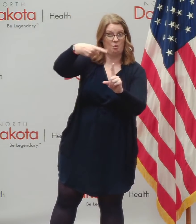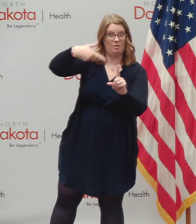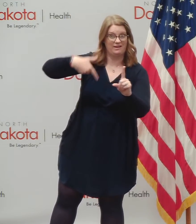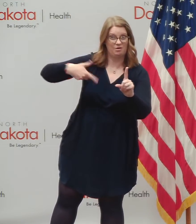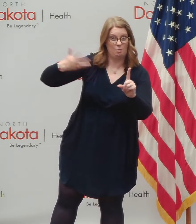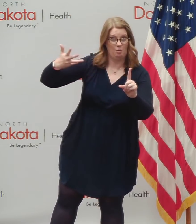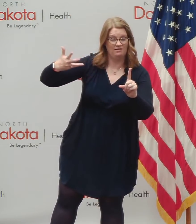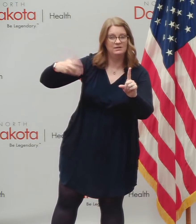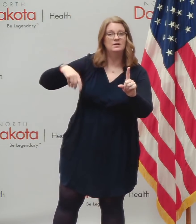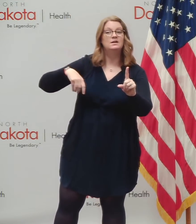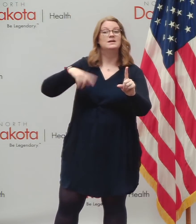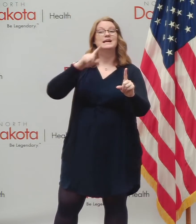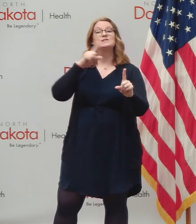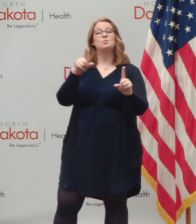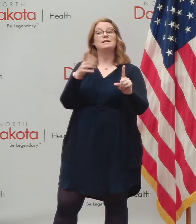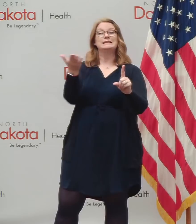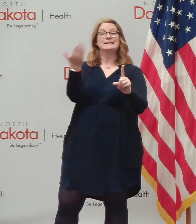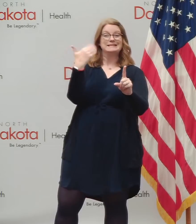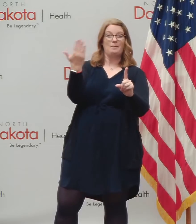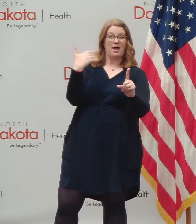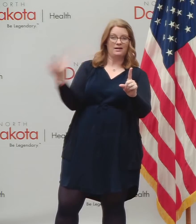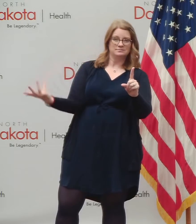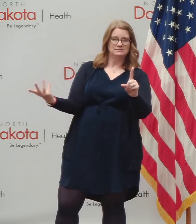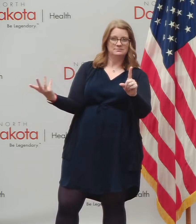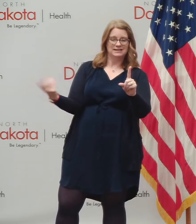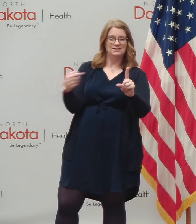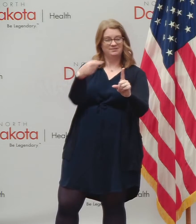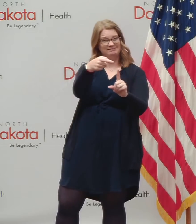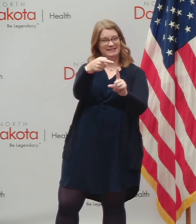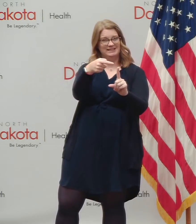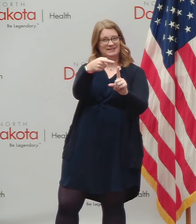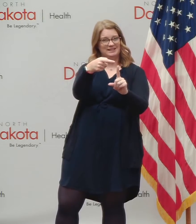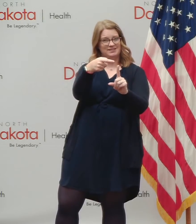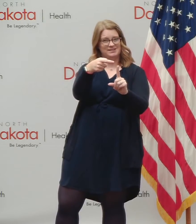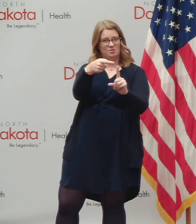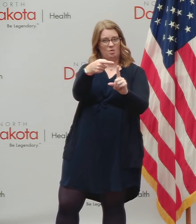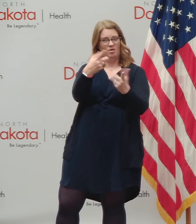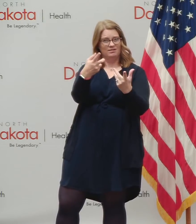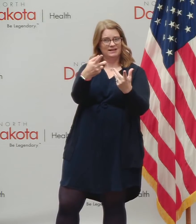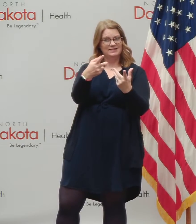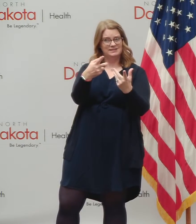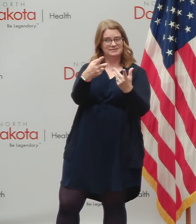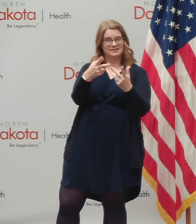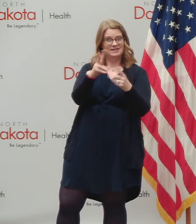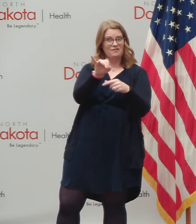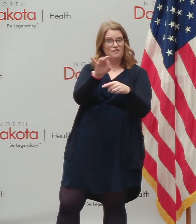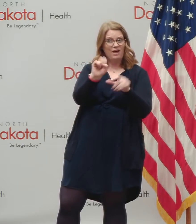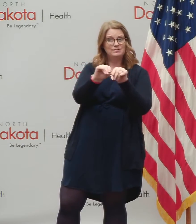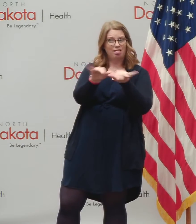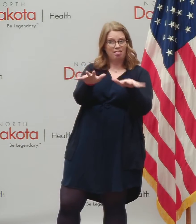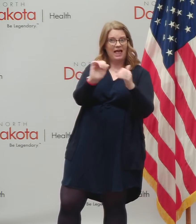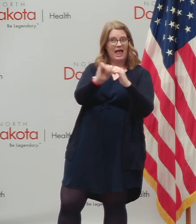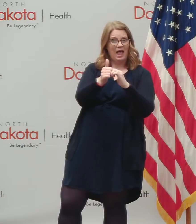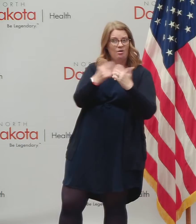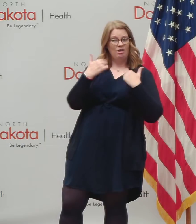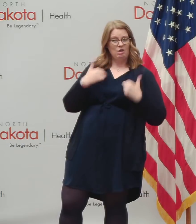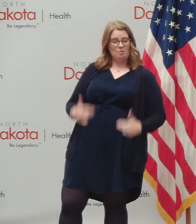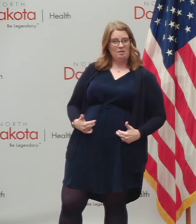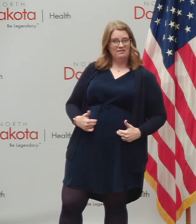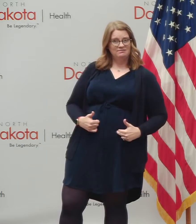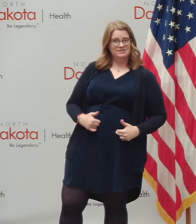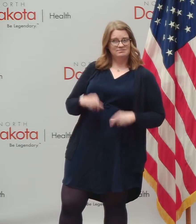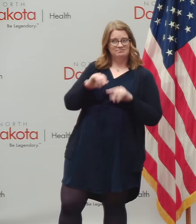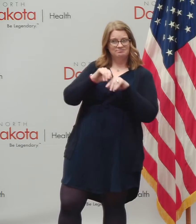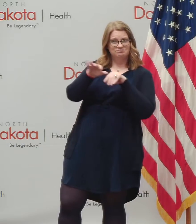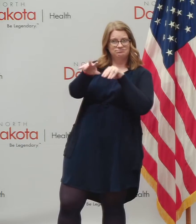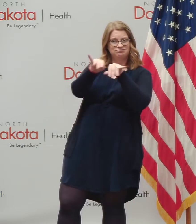out how as humanity we're all connected to each other. This virus moves from human to human. One of the ways you can stop it moving from human to human